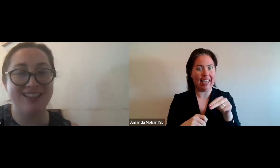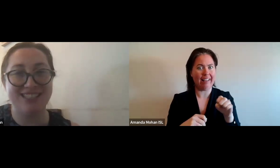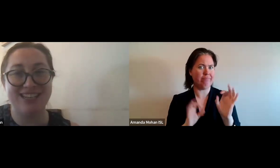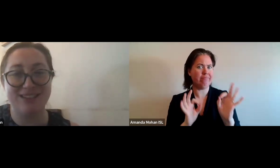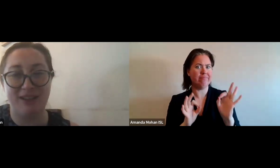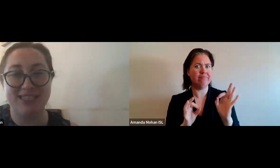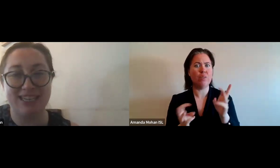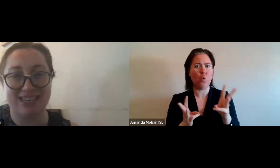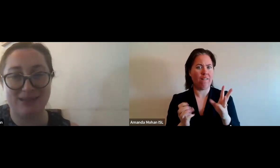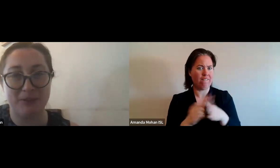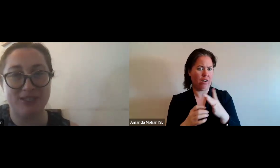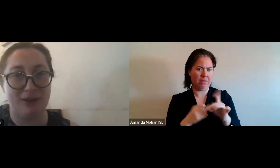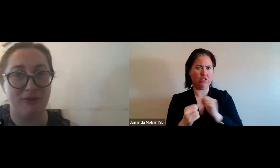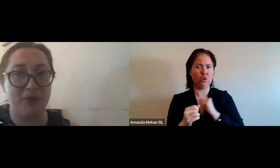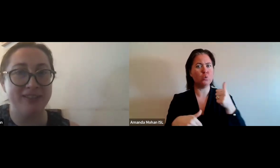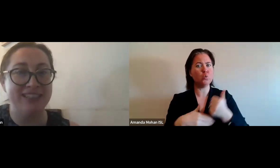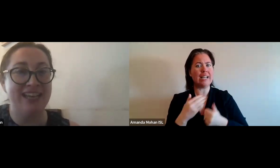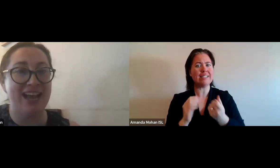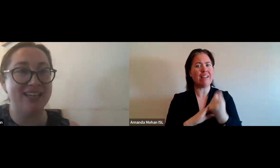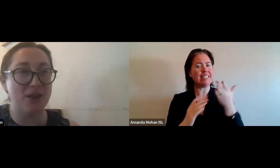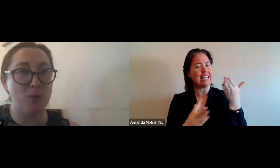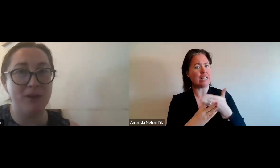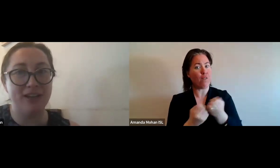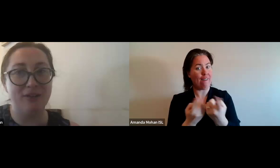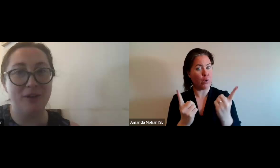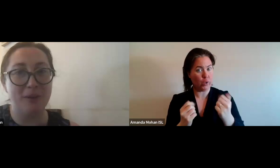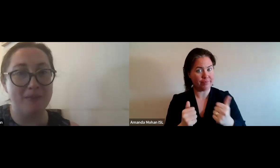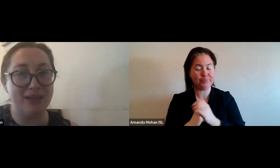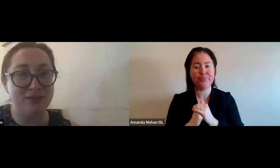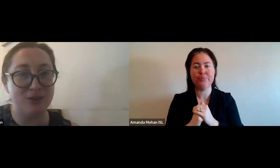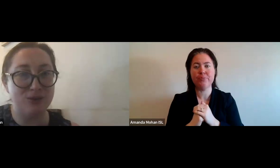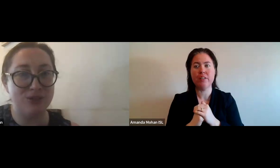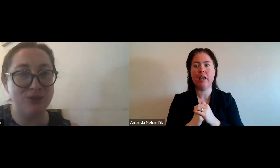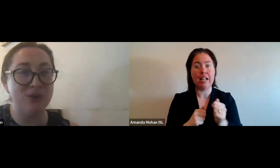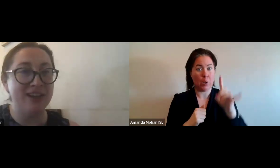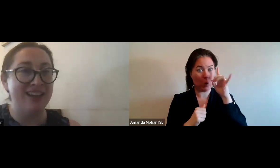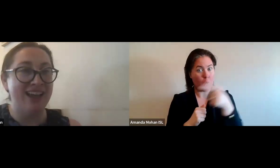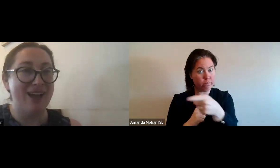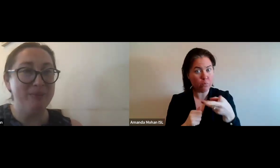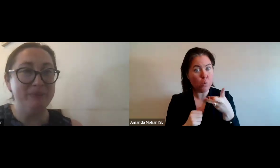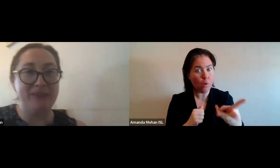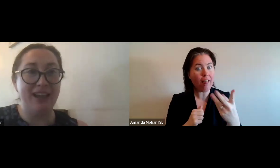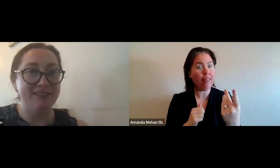to make today's event accessible to everyone. And I hope we'll hear from many of you to